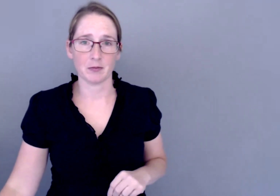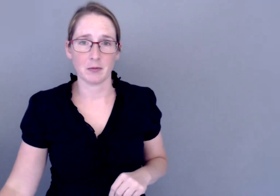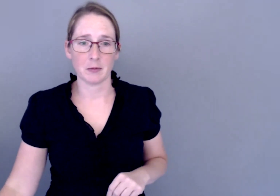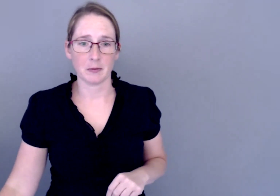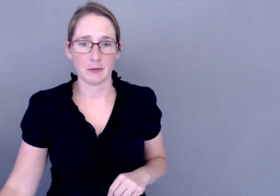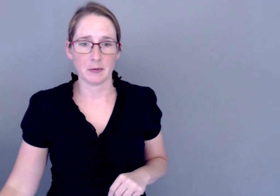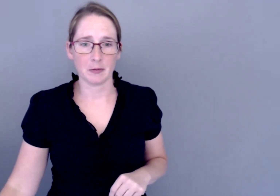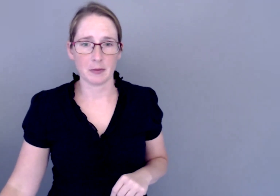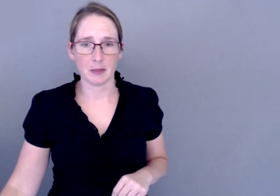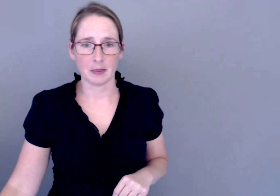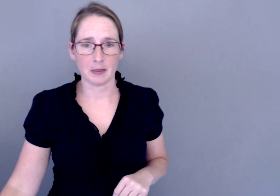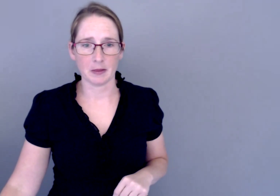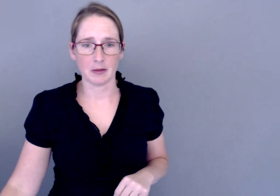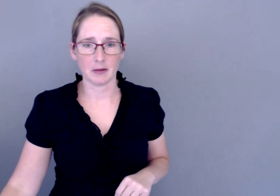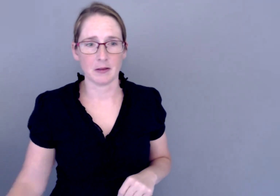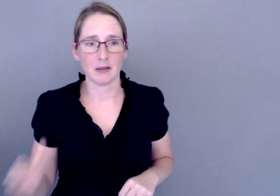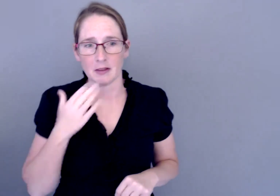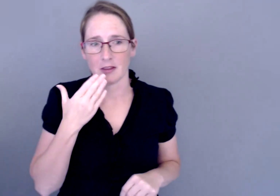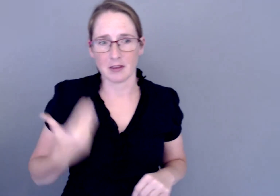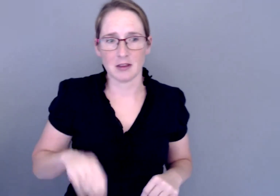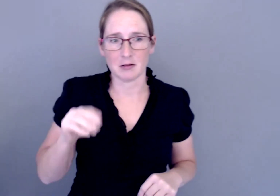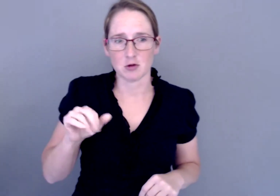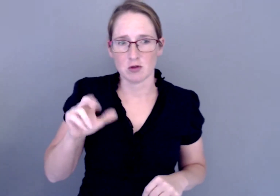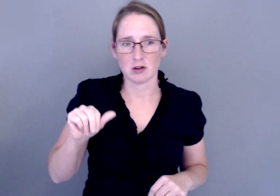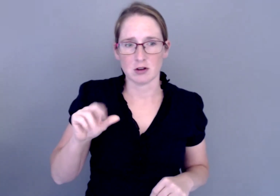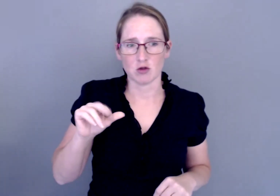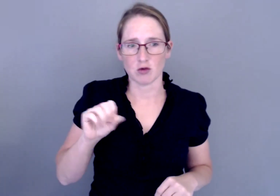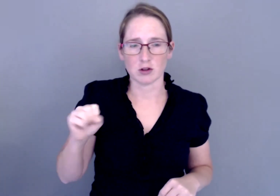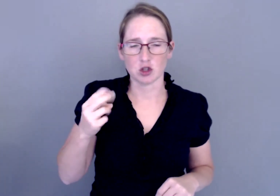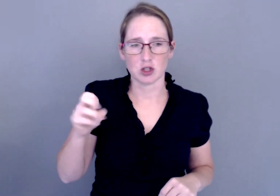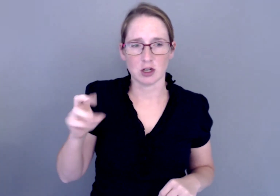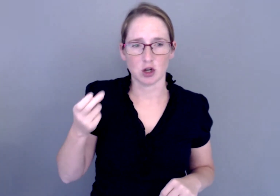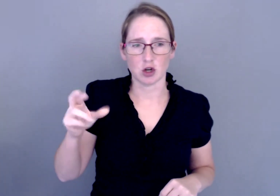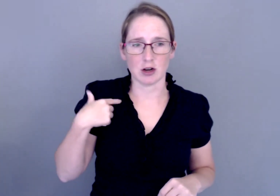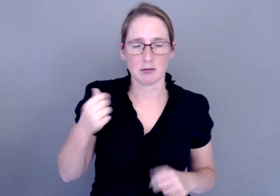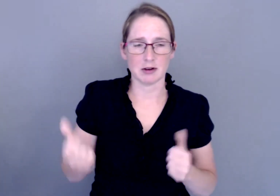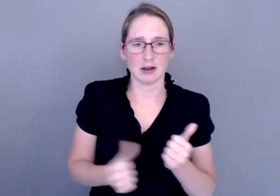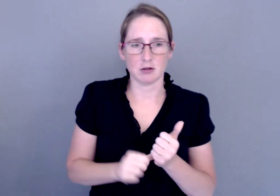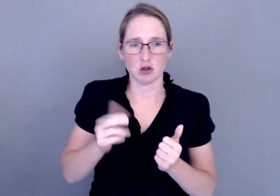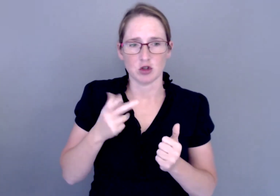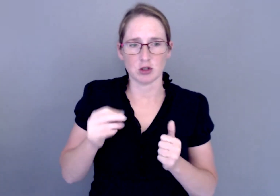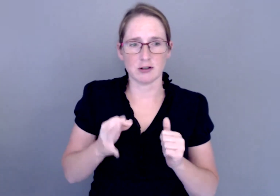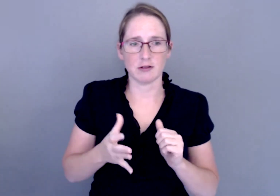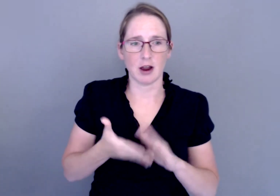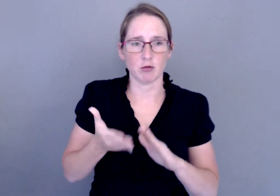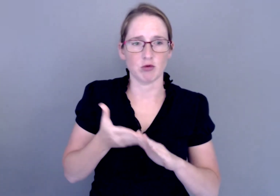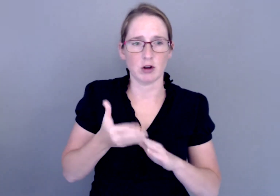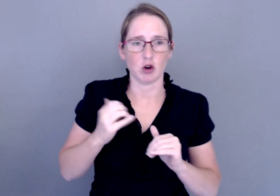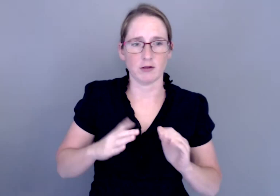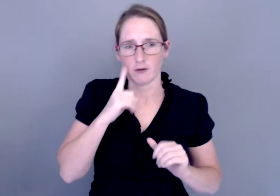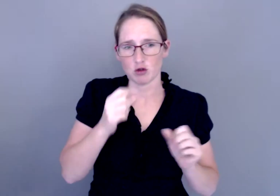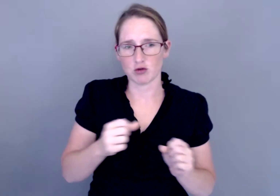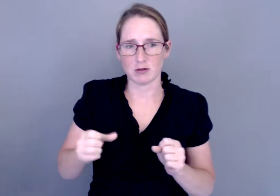Thank you, Sherelle. Good afternoon, everyone. Maria Ross. I use she, her, aya pronouns, and I'm the Deputy Chief Operating Officer for Strategy